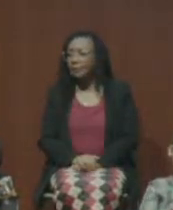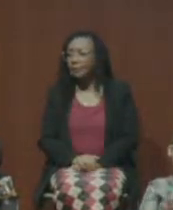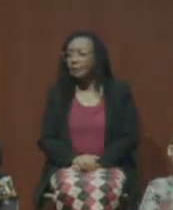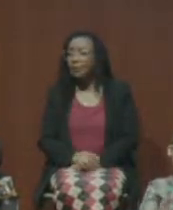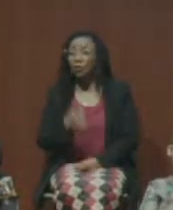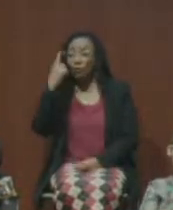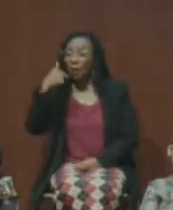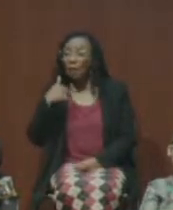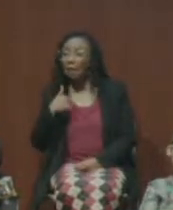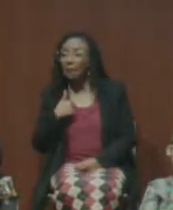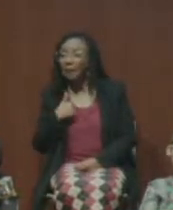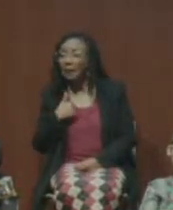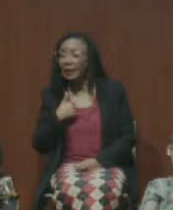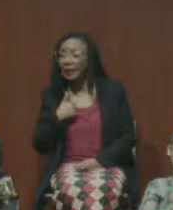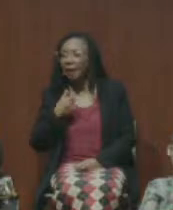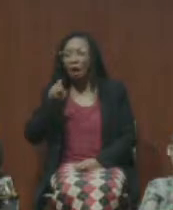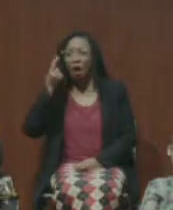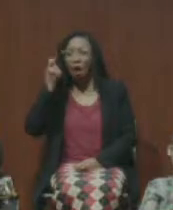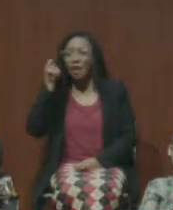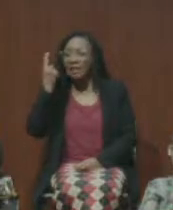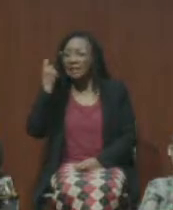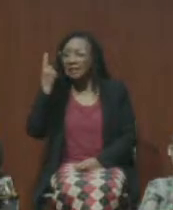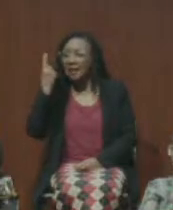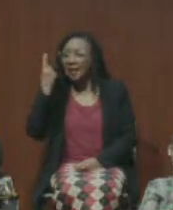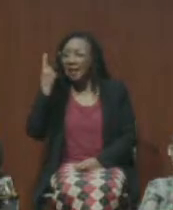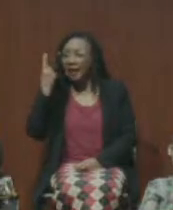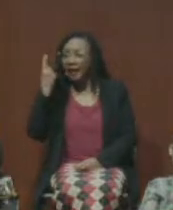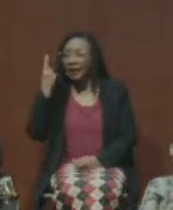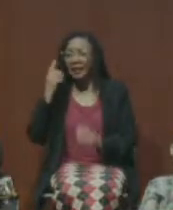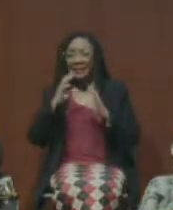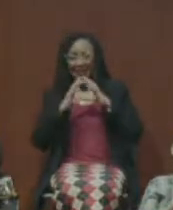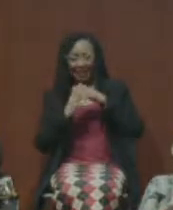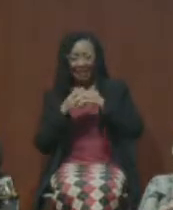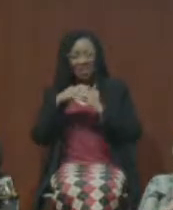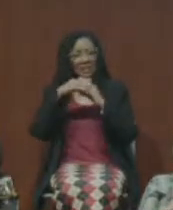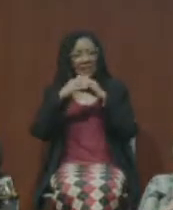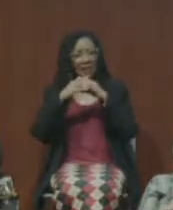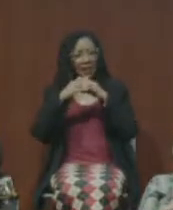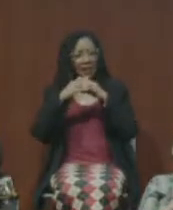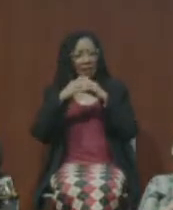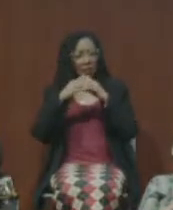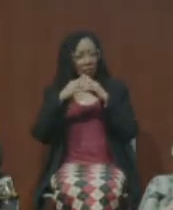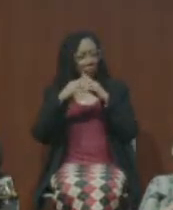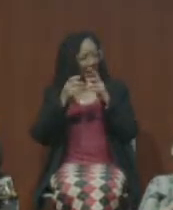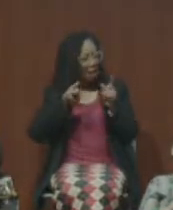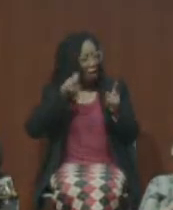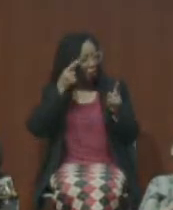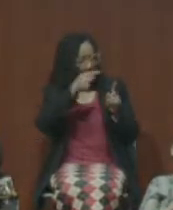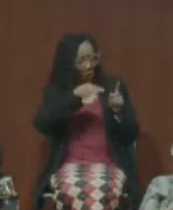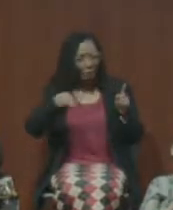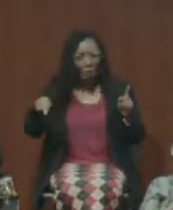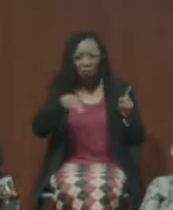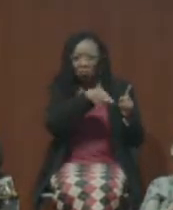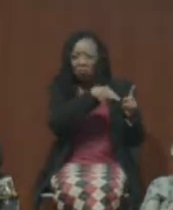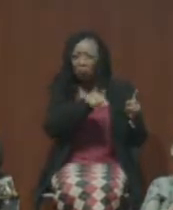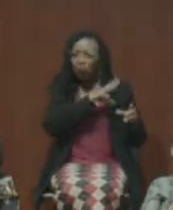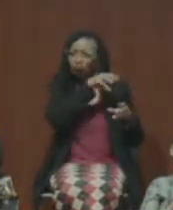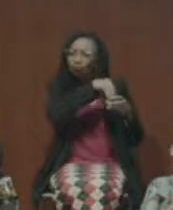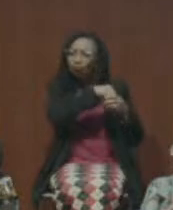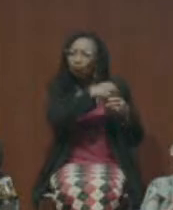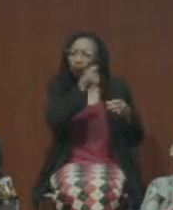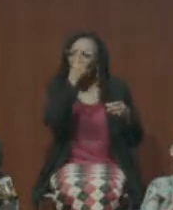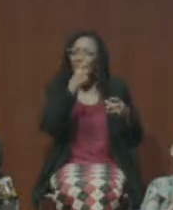For me, I understand the intersections between everything that everyone up here has spoken about. I understand